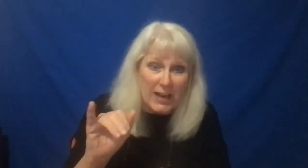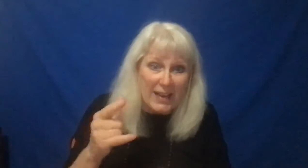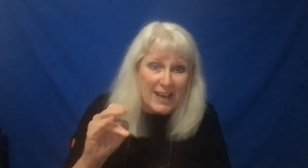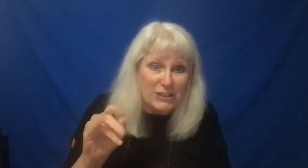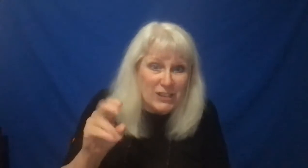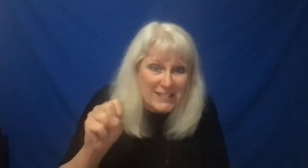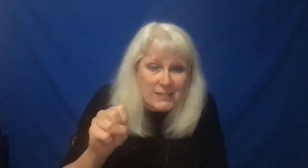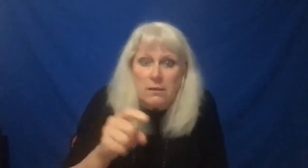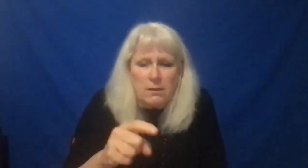people with her,